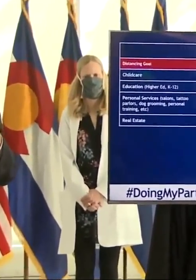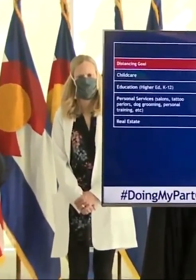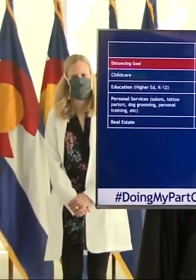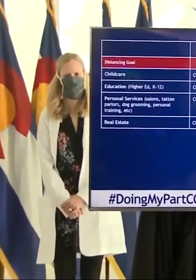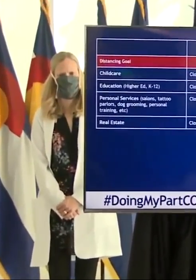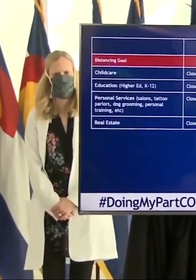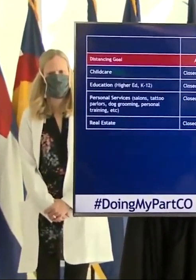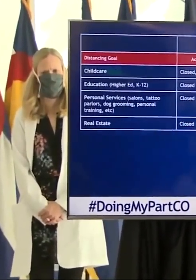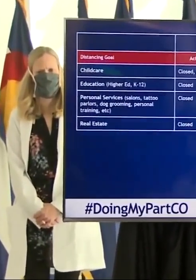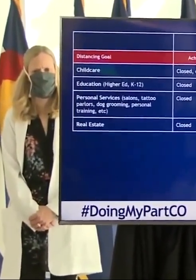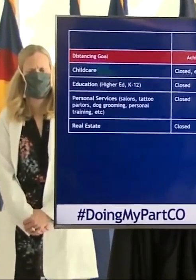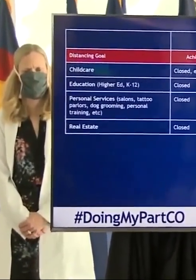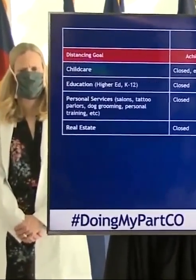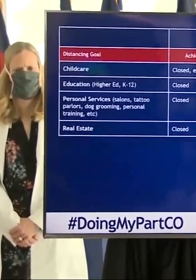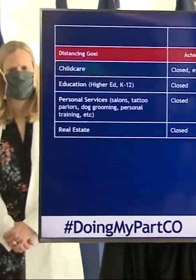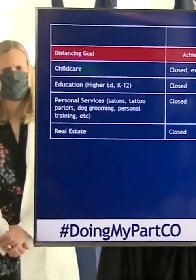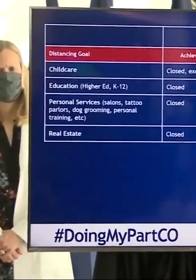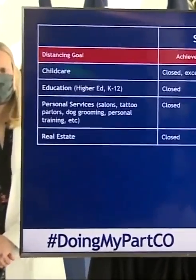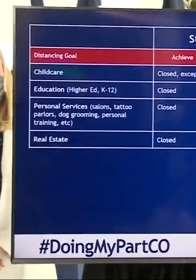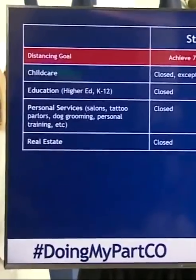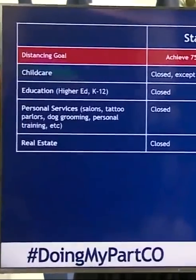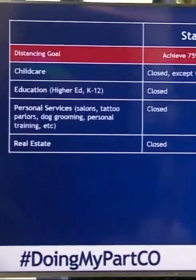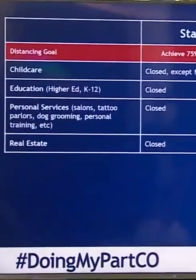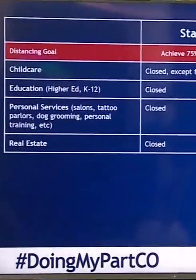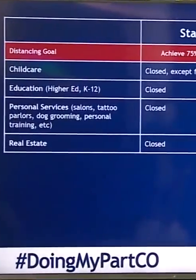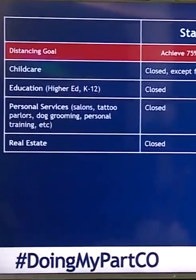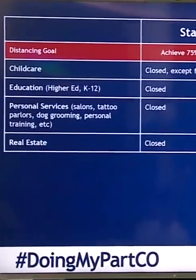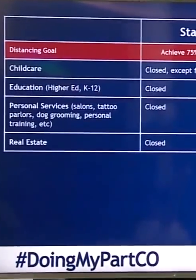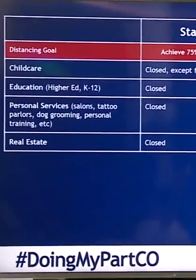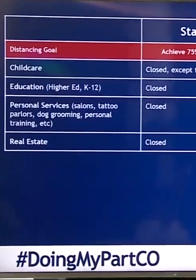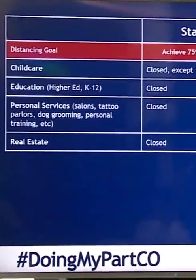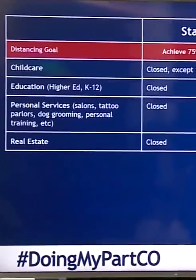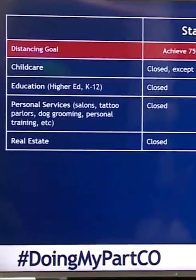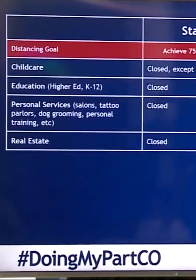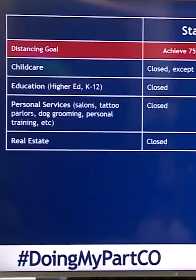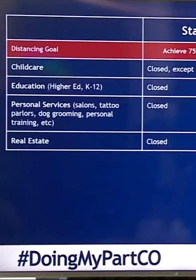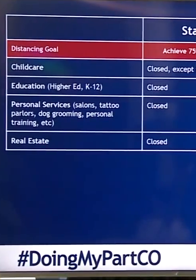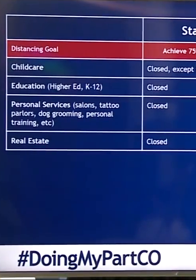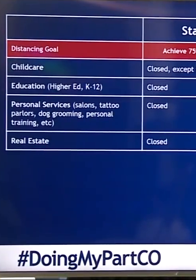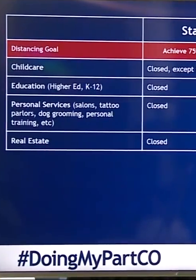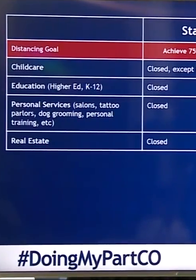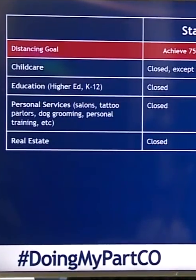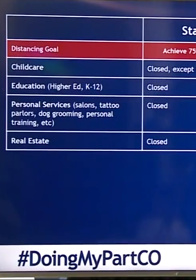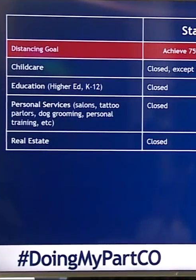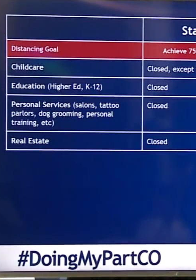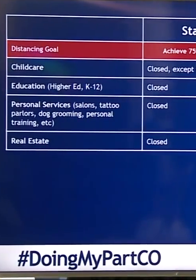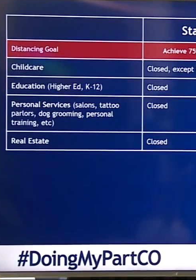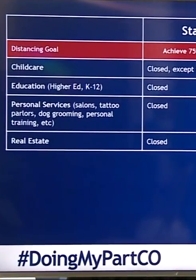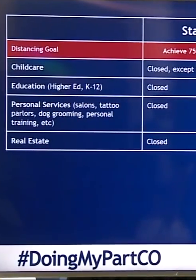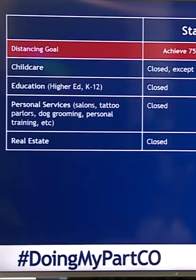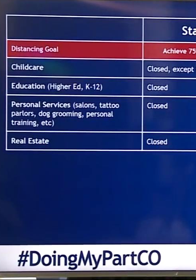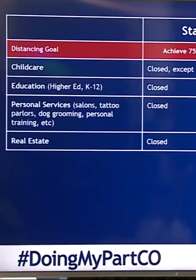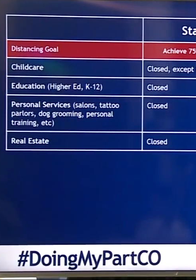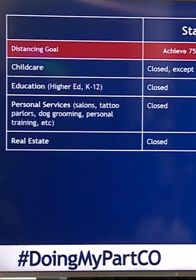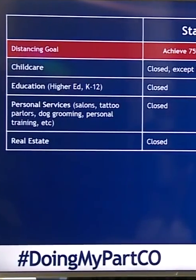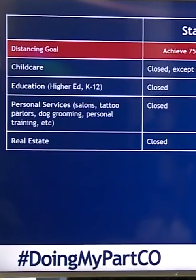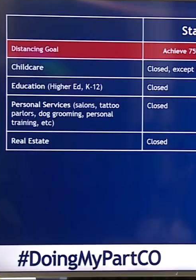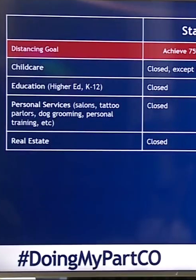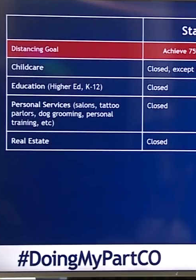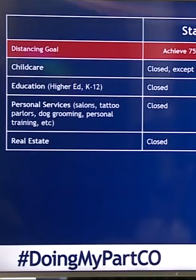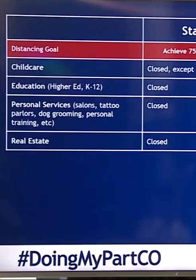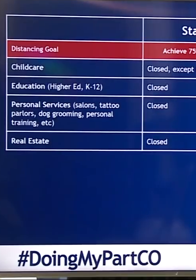still have that capacity. Now, for many other types of employers, software, whatever it is, many employees can telecommute.